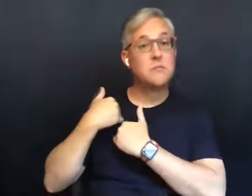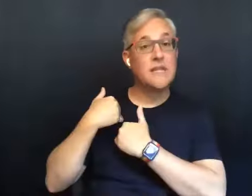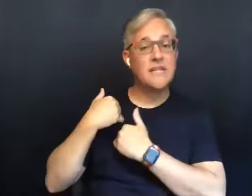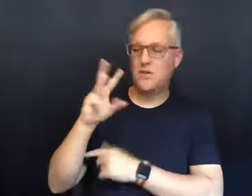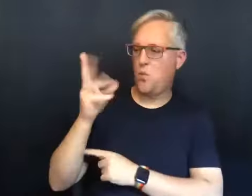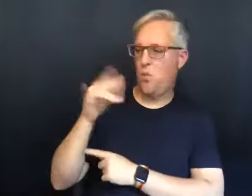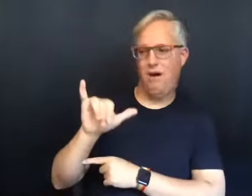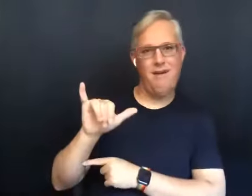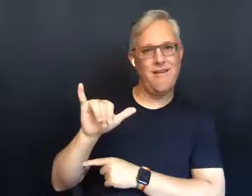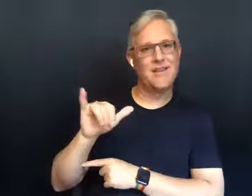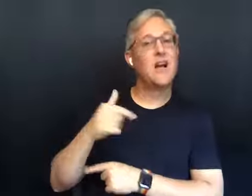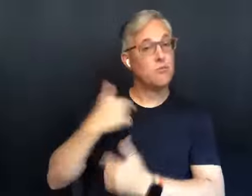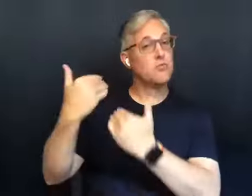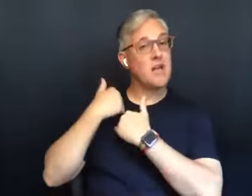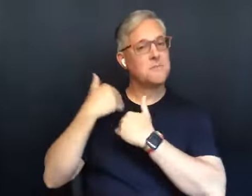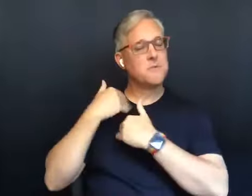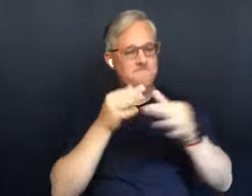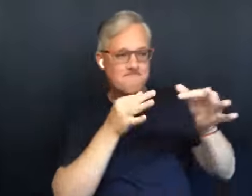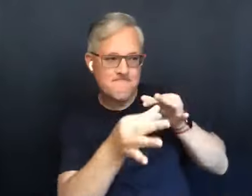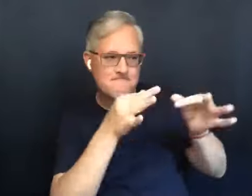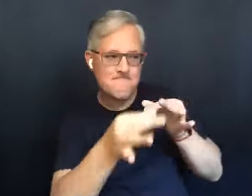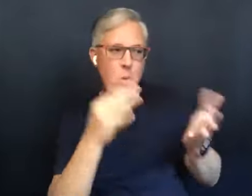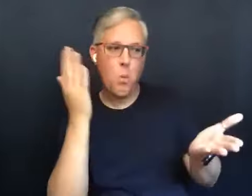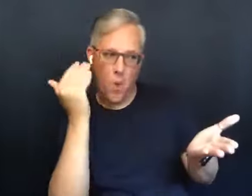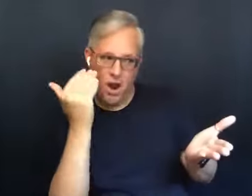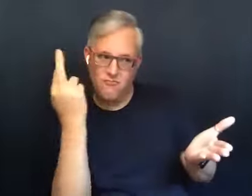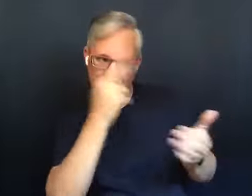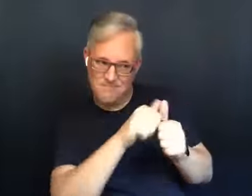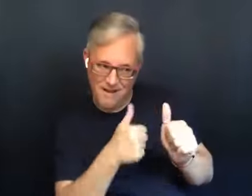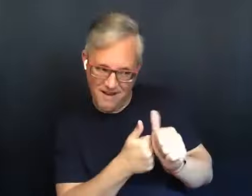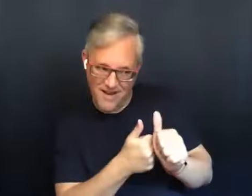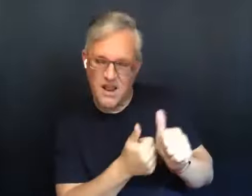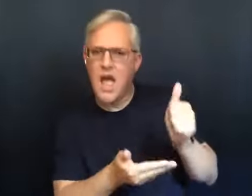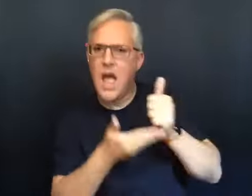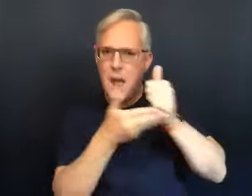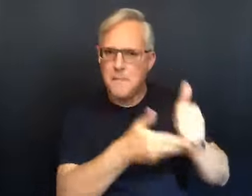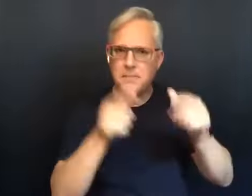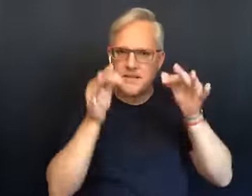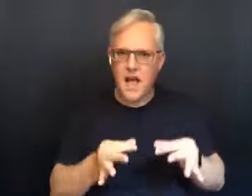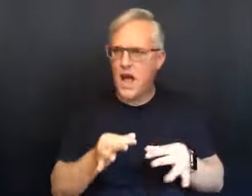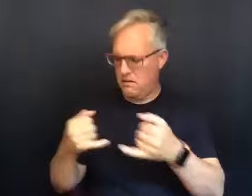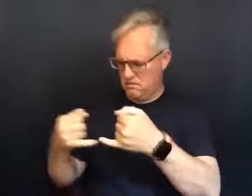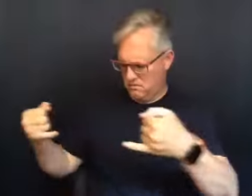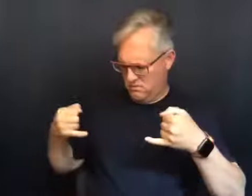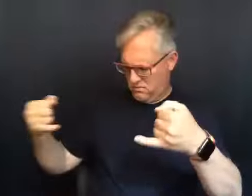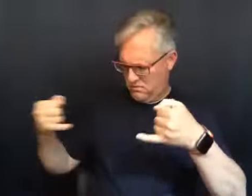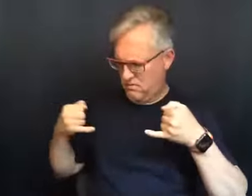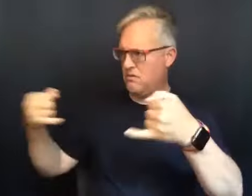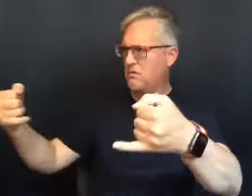Our responsibility is just the why, to help people understand the why and draw their own conclusion, where to put